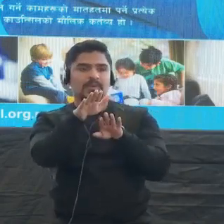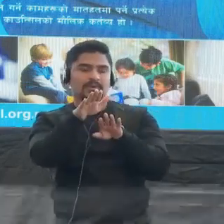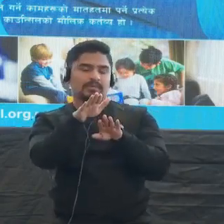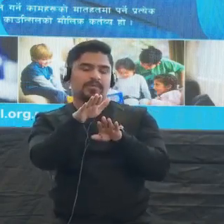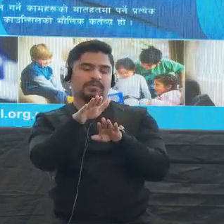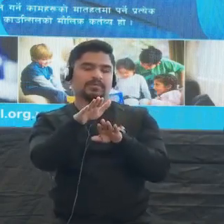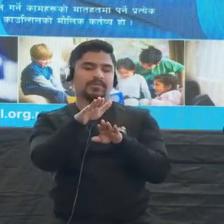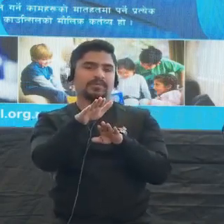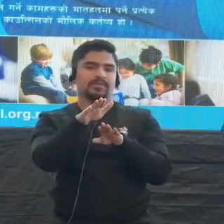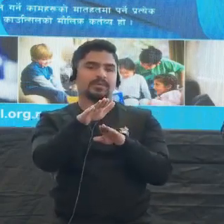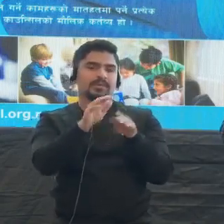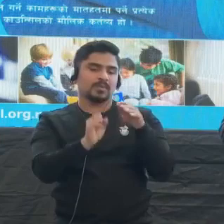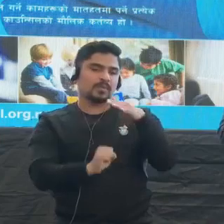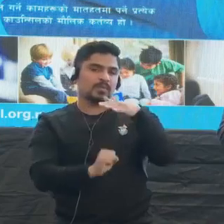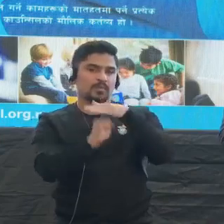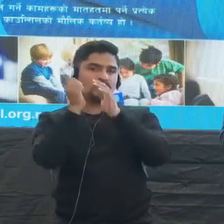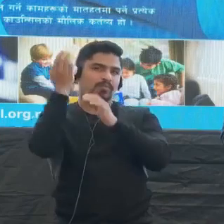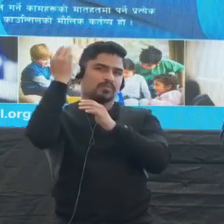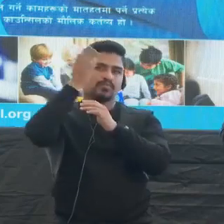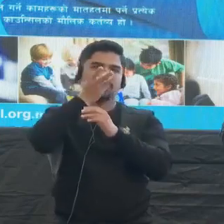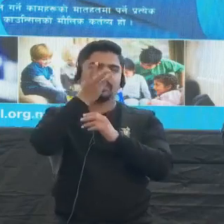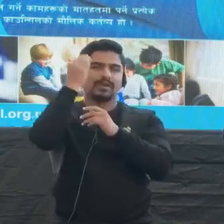society or mainstream education.